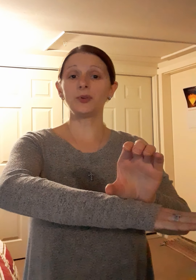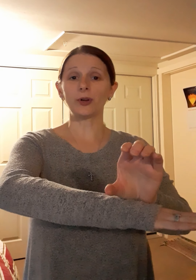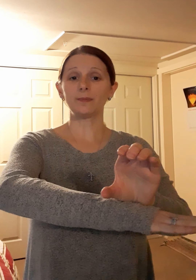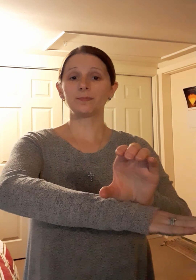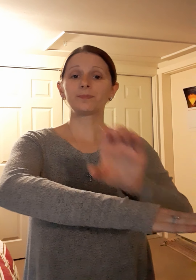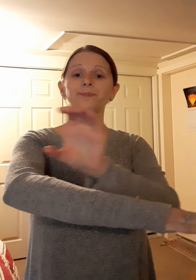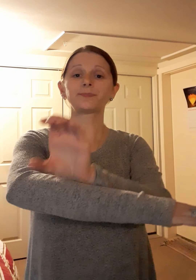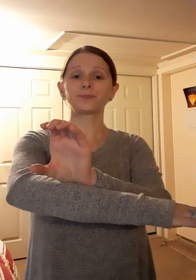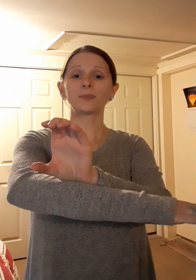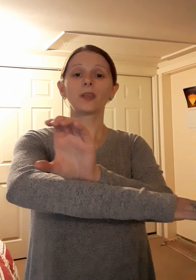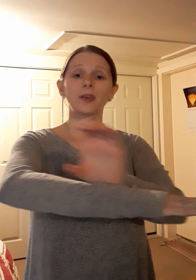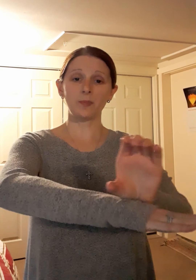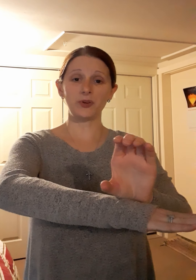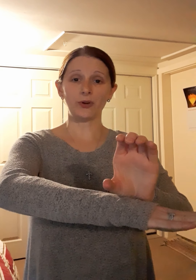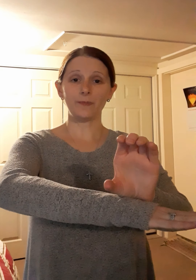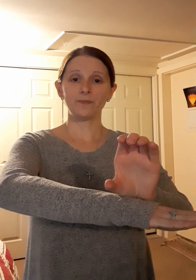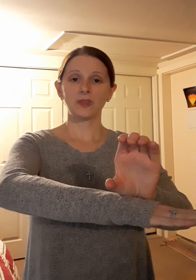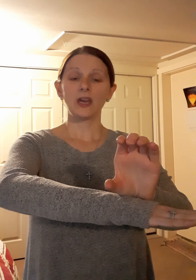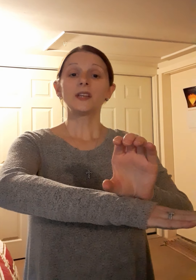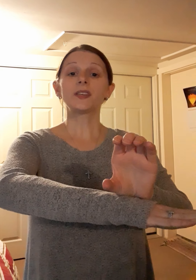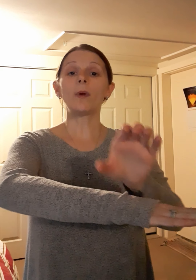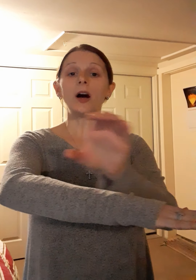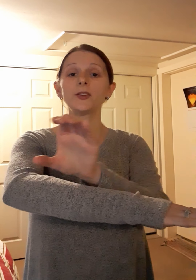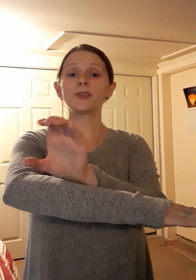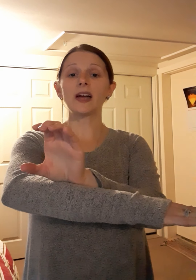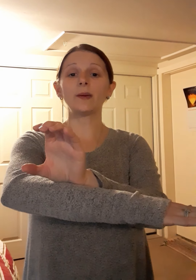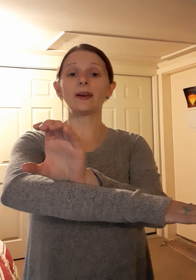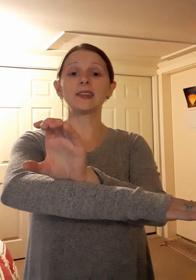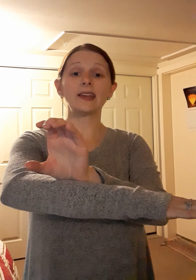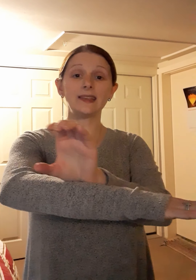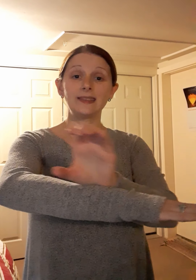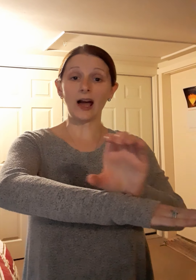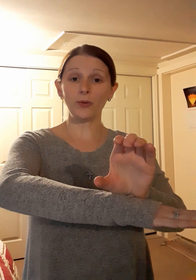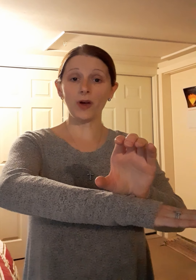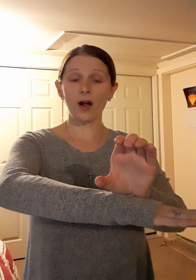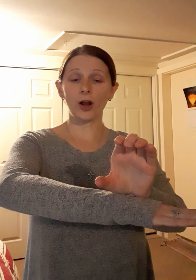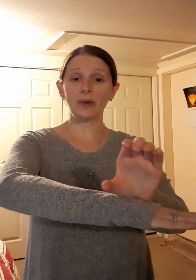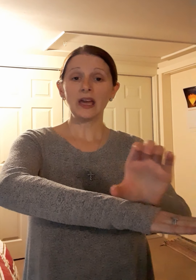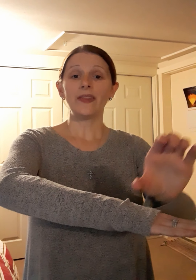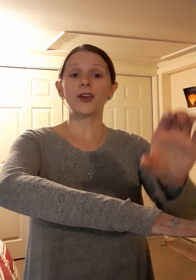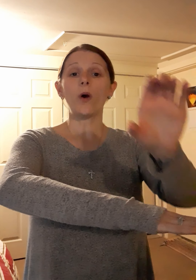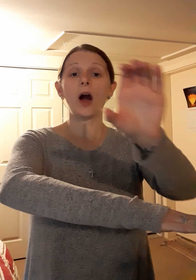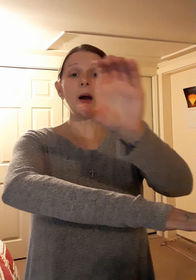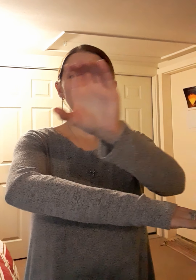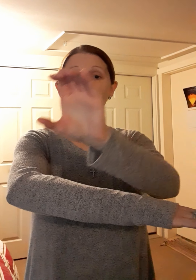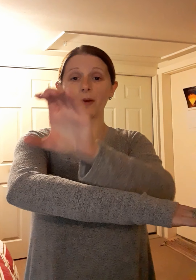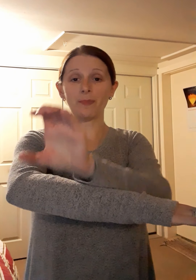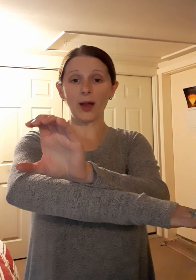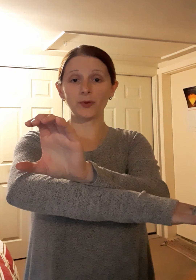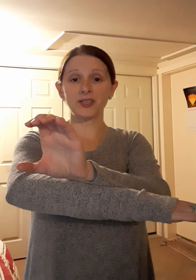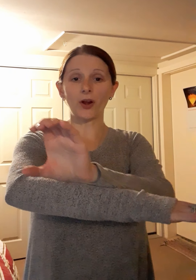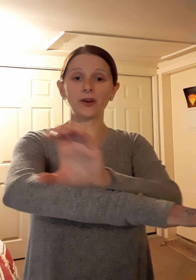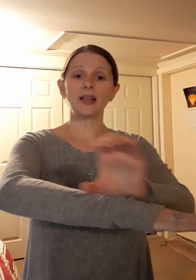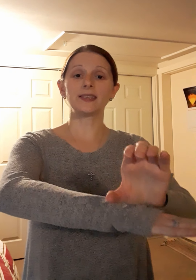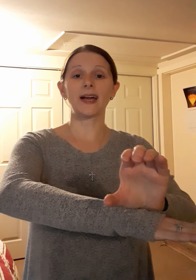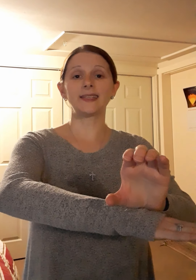Computer. Computer. Some also sign it by sliding down the arm. They go up, come back where they started, and slide down